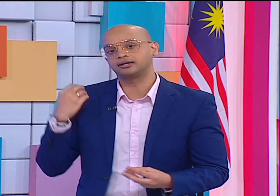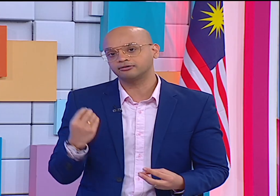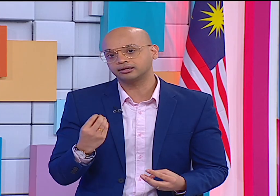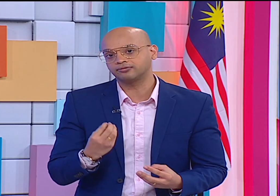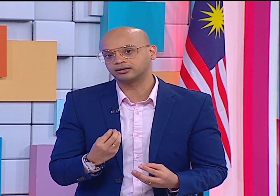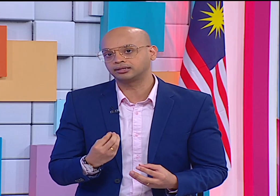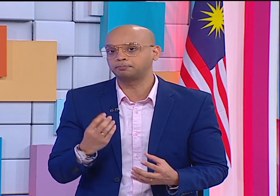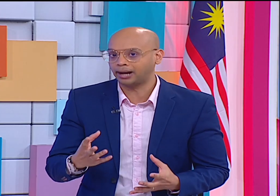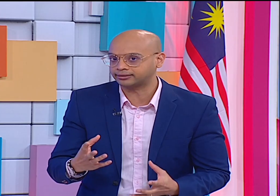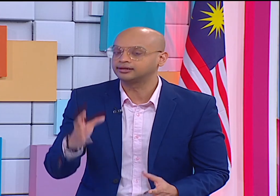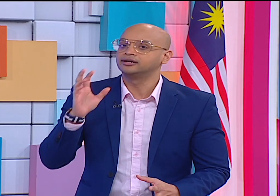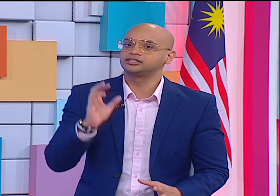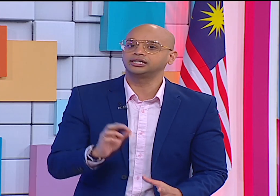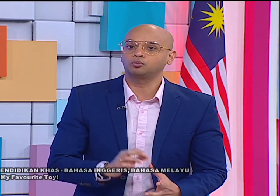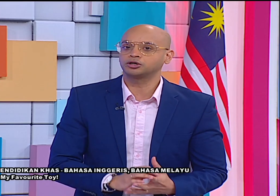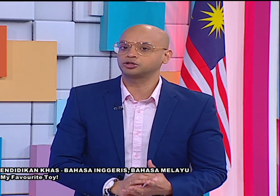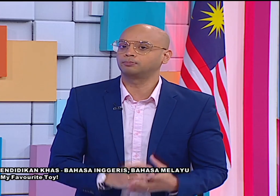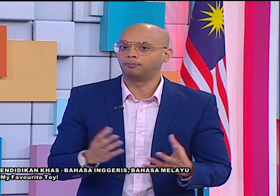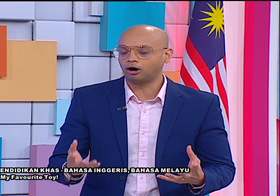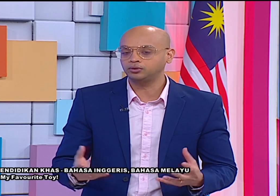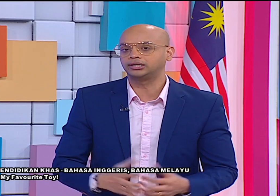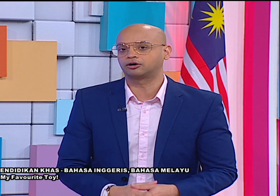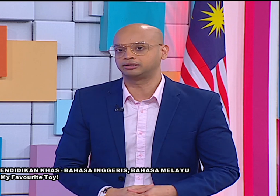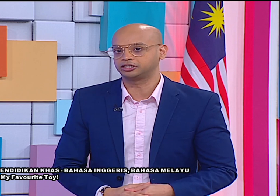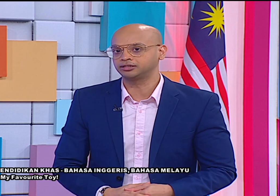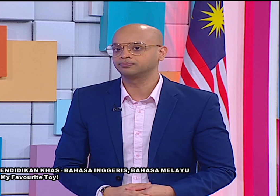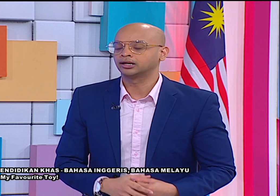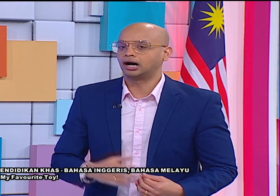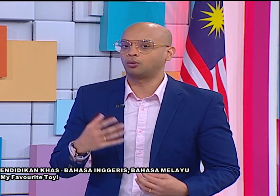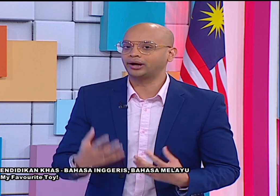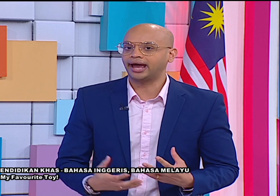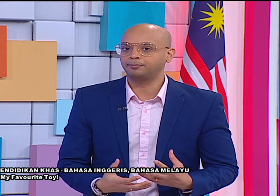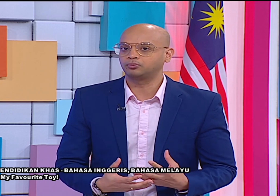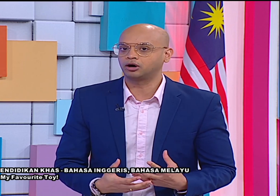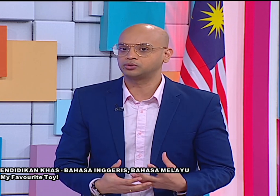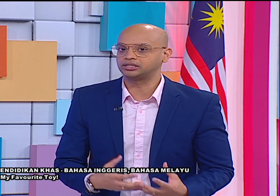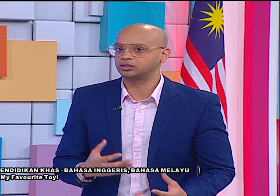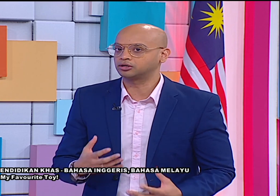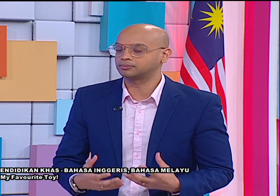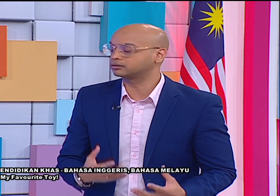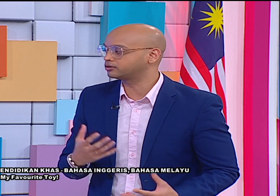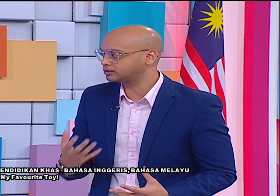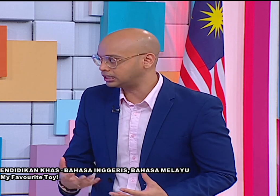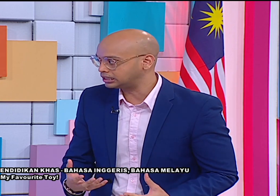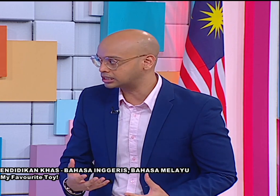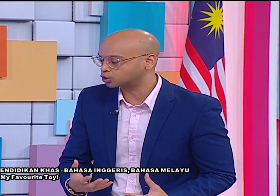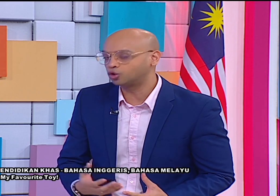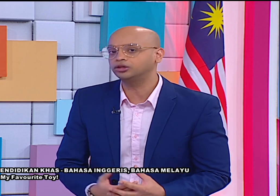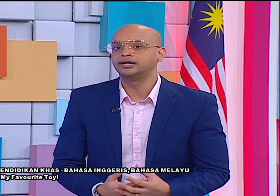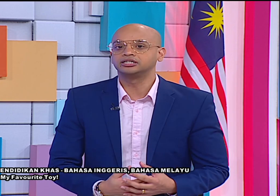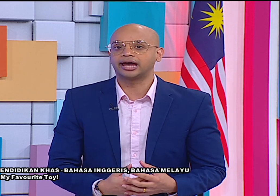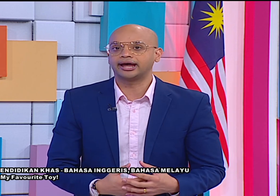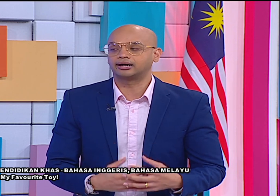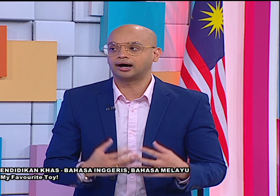actually has a hearing difficulty, but she was not born with the condition. What happened was when she was about 13 years